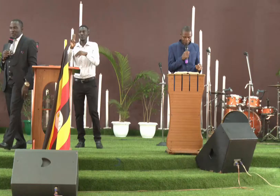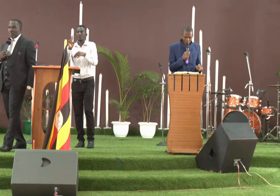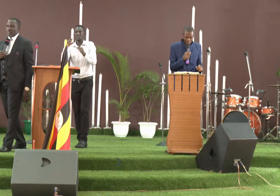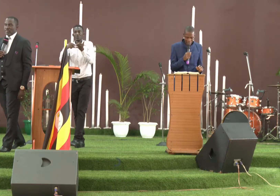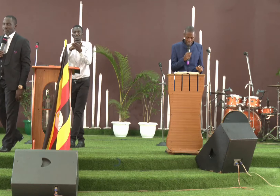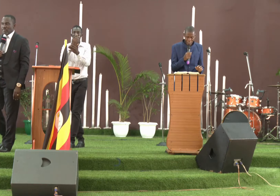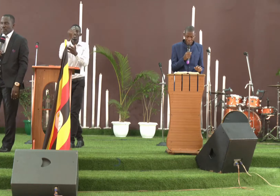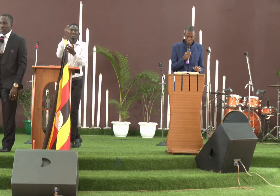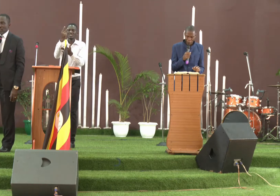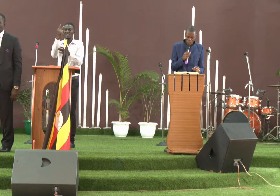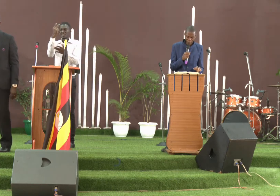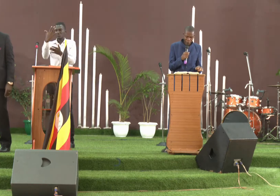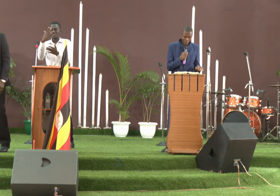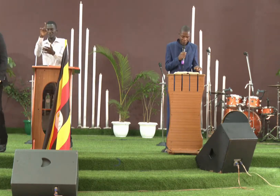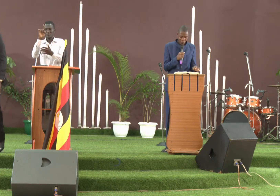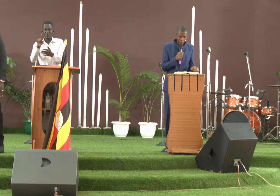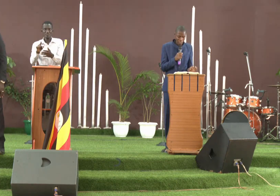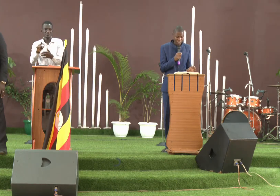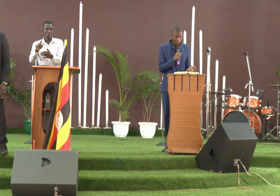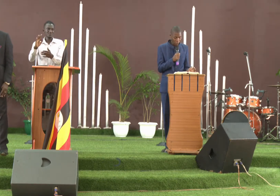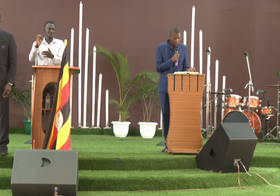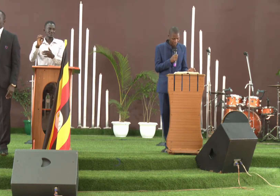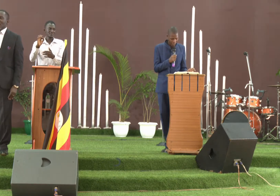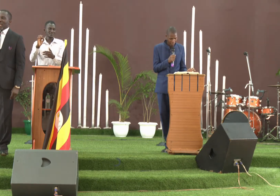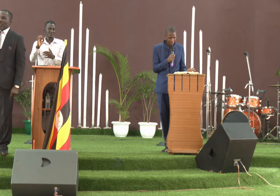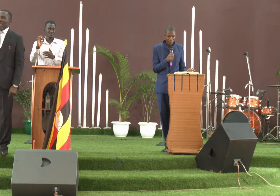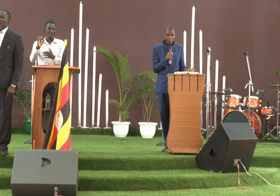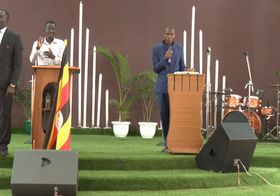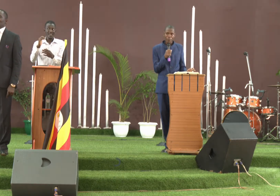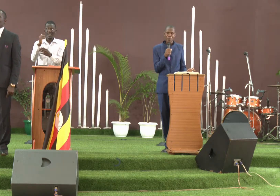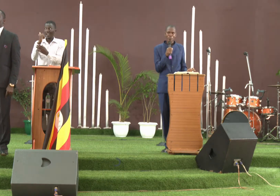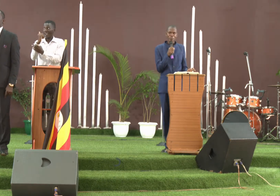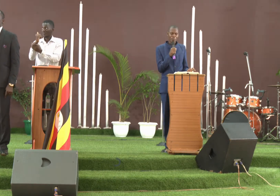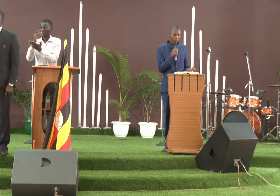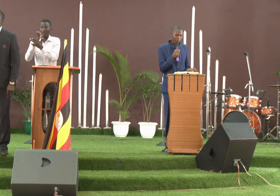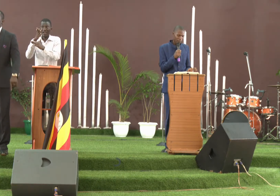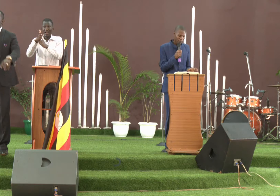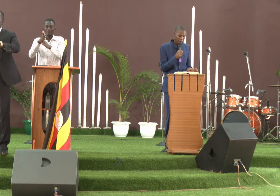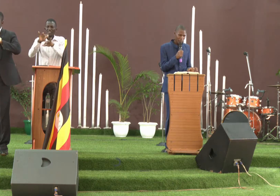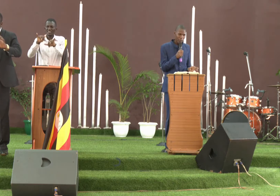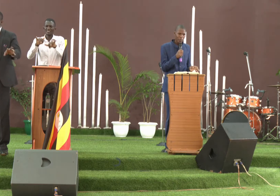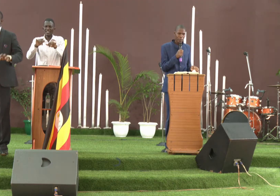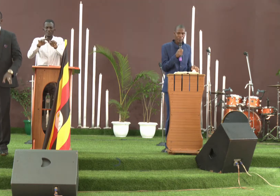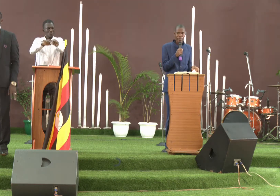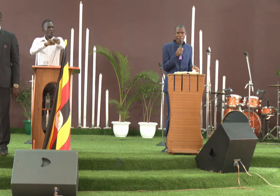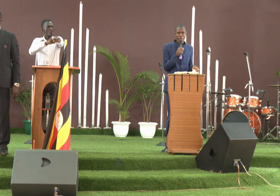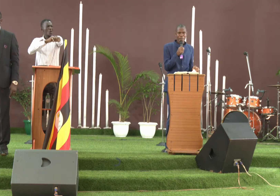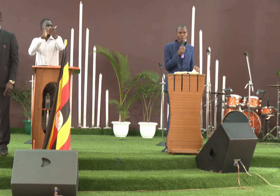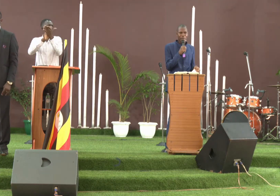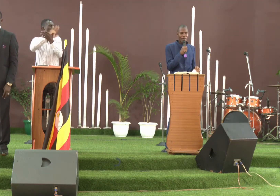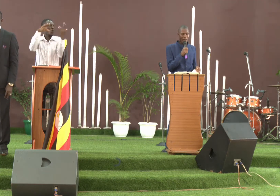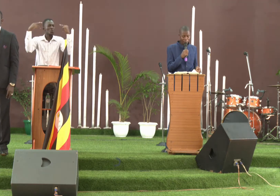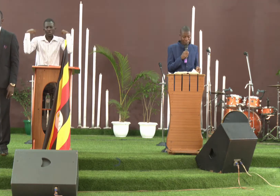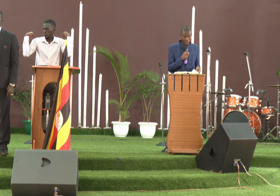do. I like chapter 25. I want us to read there. Nga Ibrahim amazo kuwangala bwatyo ne chepezo naze